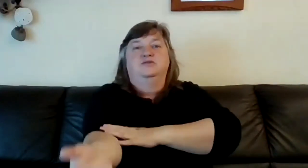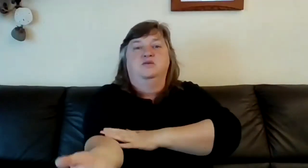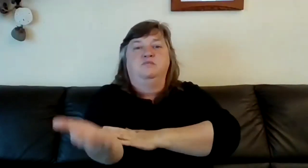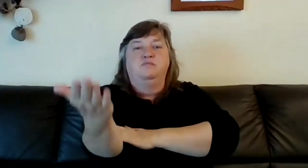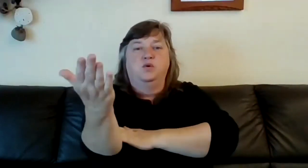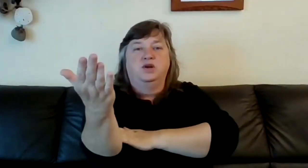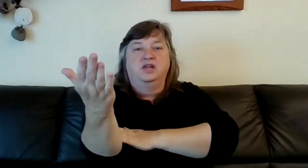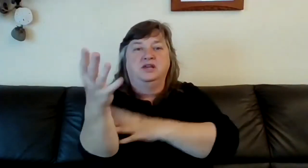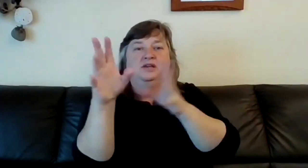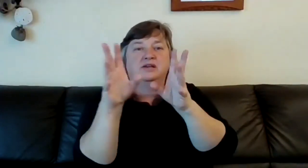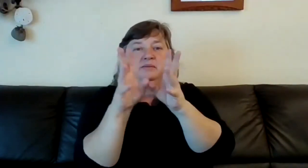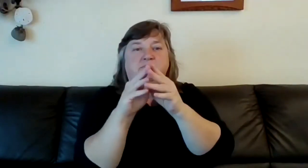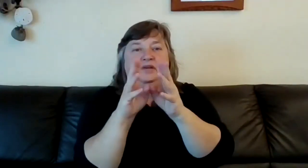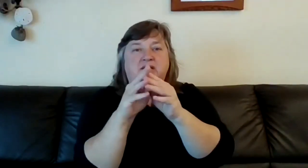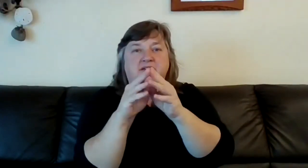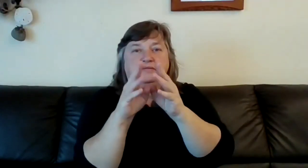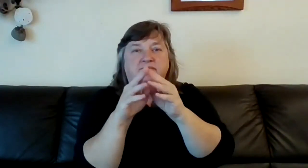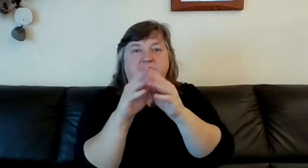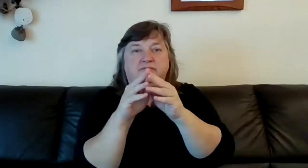So morning meeting.